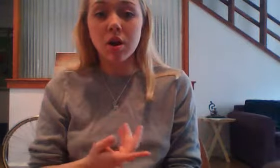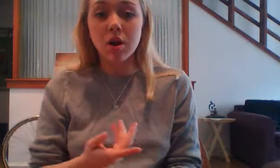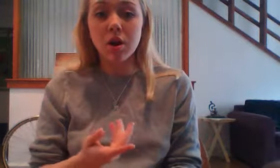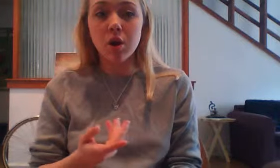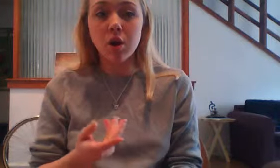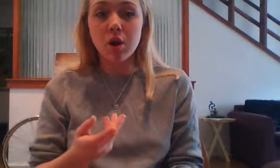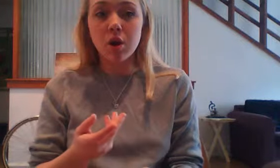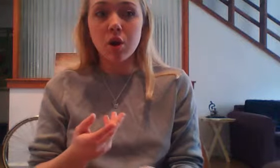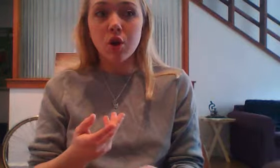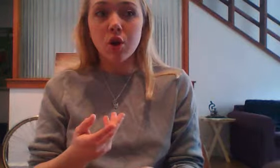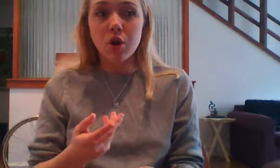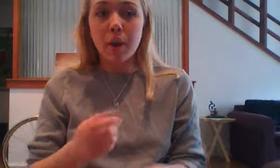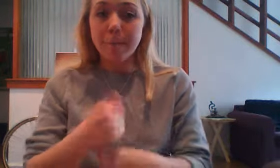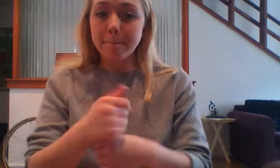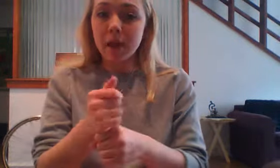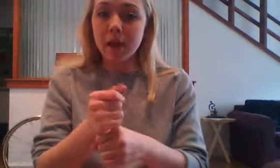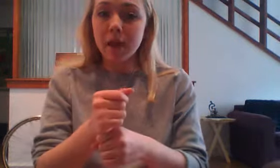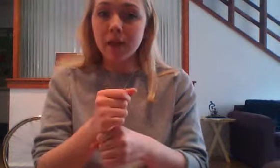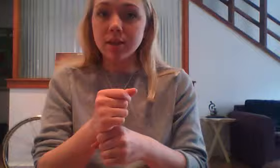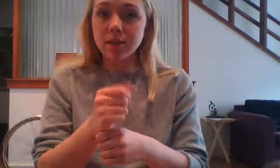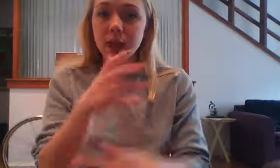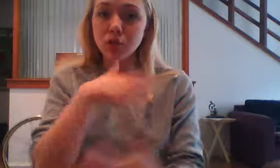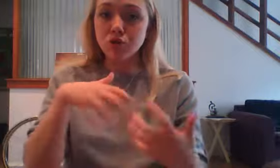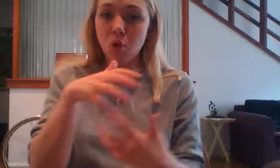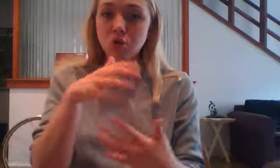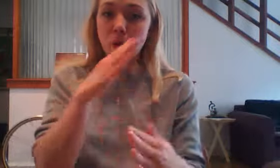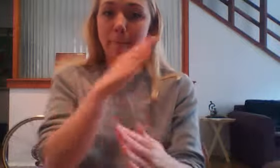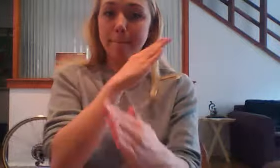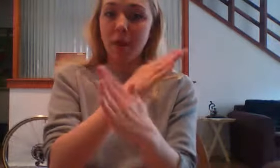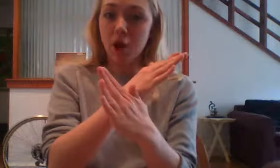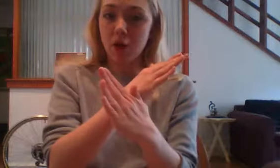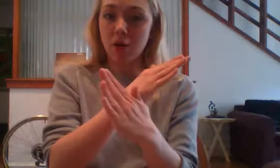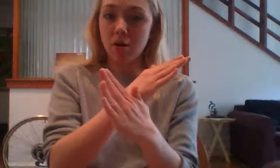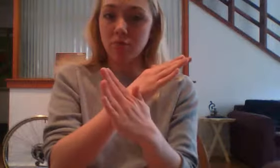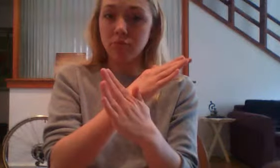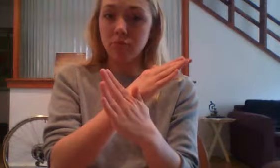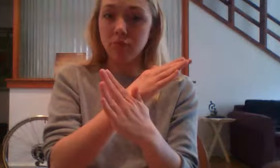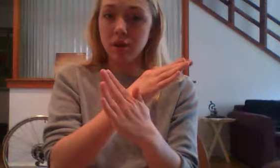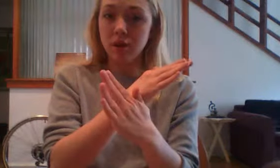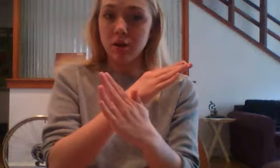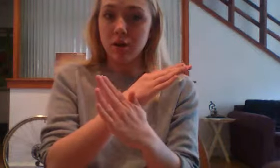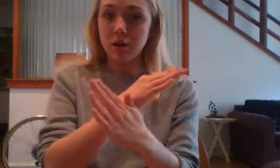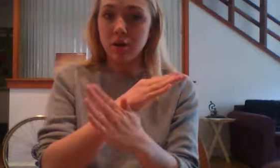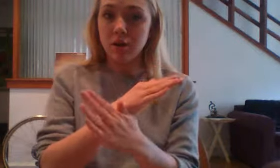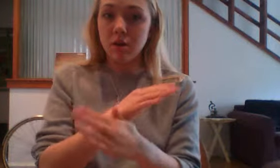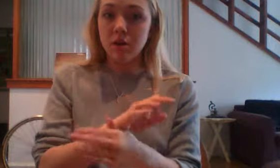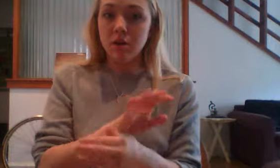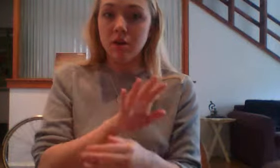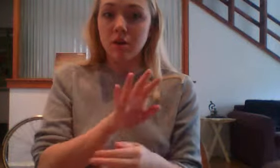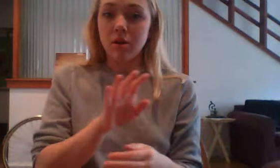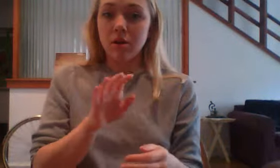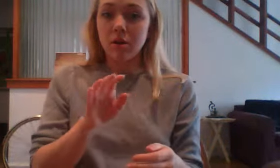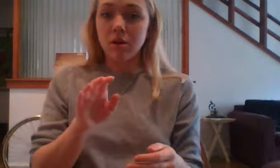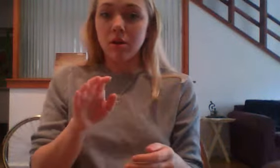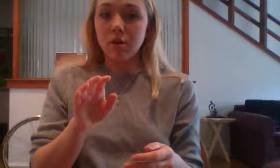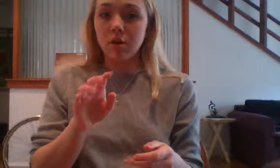barrier. Because if they're approaching that building from the north, and they get to that building, if he's with a group of friends, everybody enters through